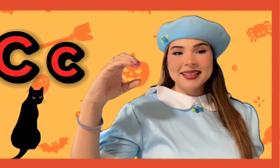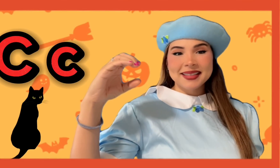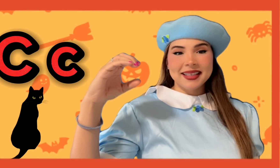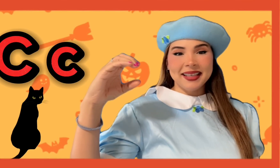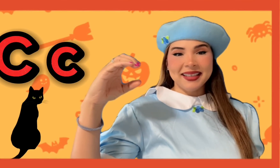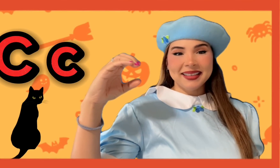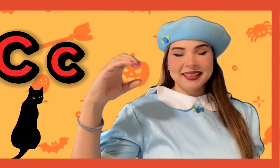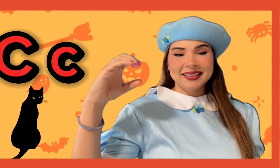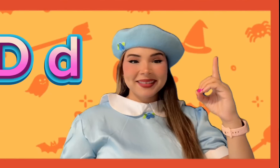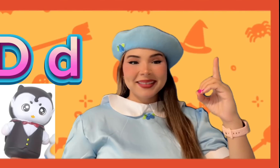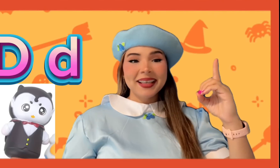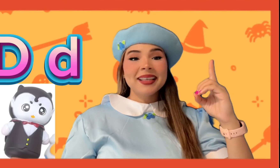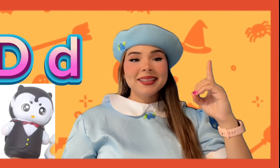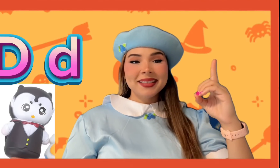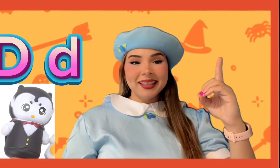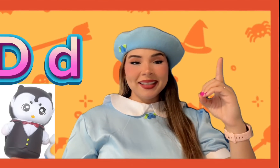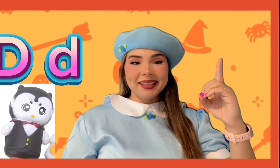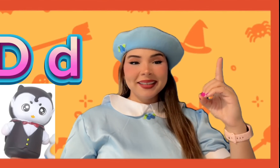C. D,